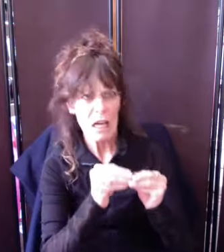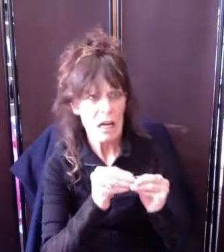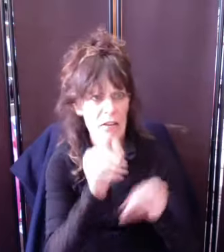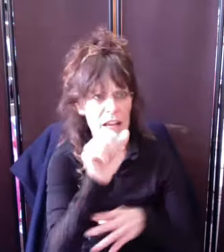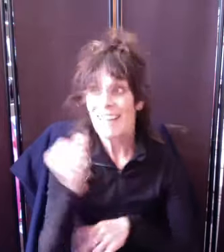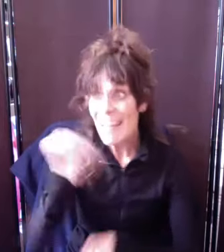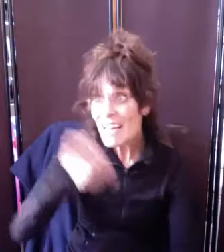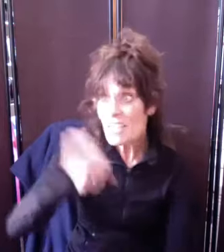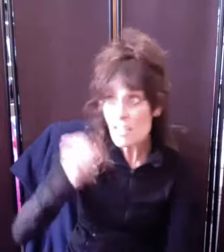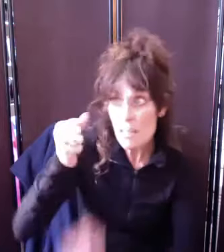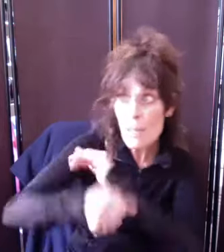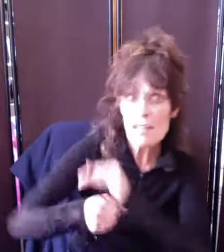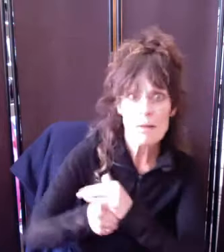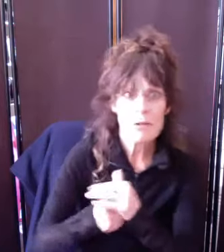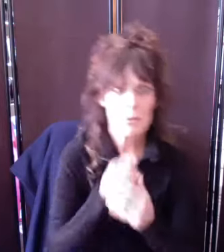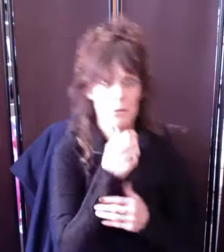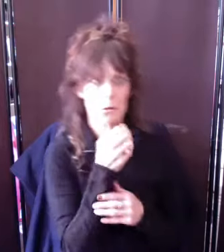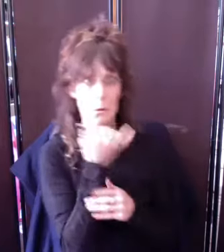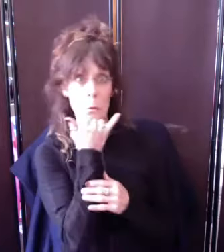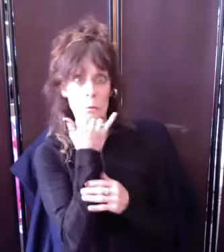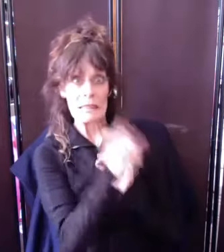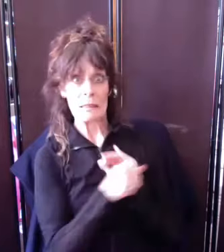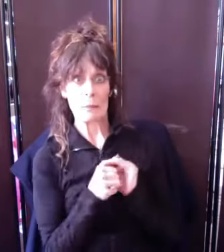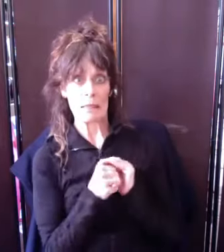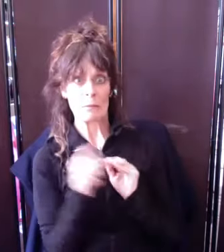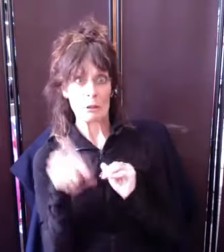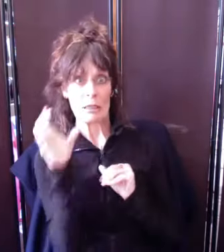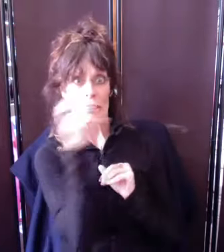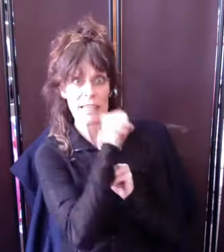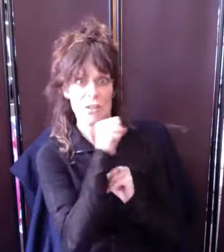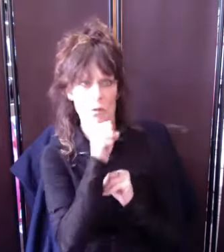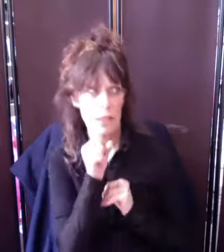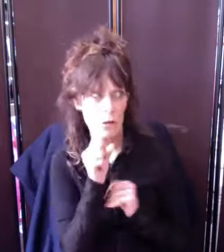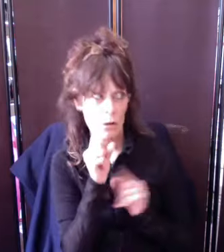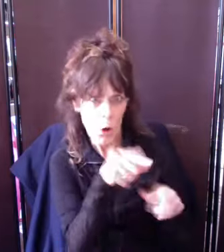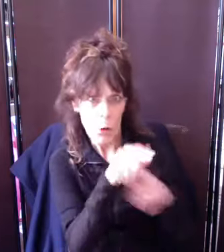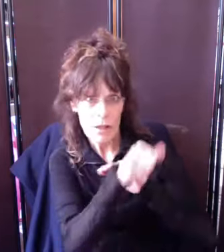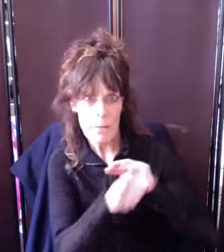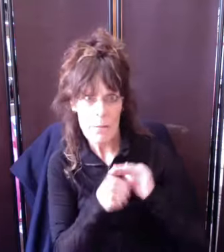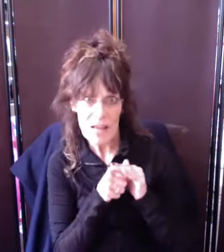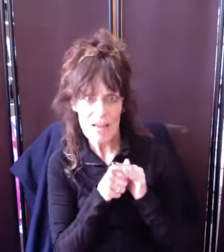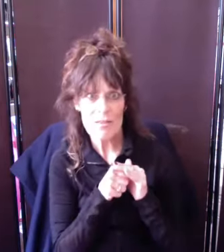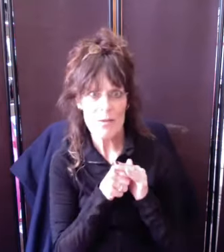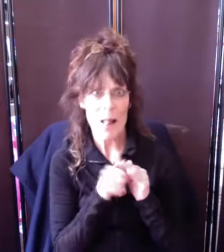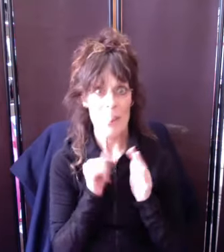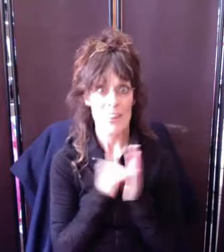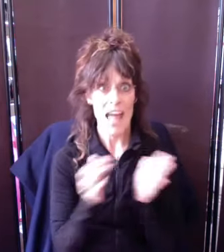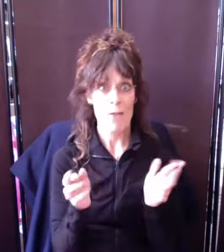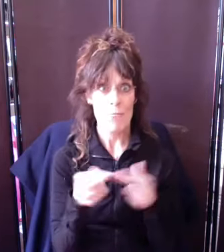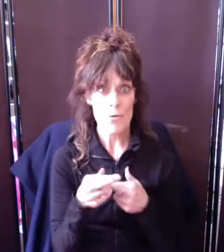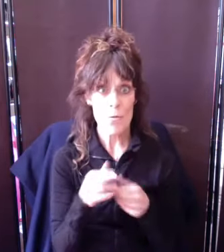the basement. Of course, it's in the basement. I should have guessed, right? So I go down to the basement, and that room was full of the men who work in the